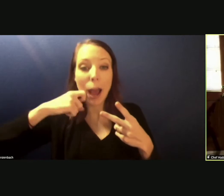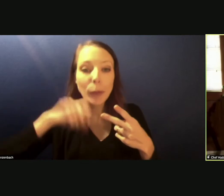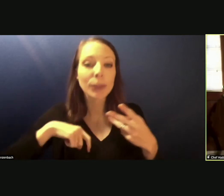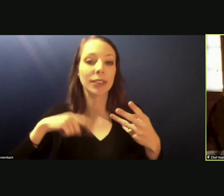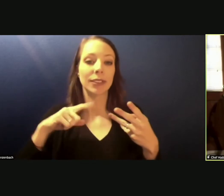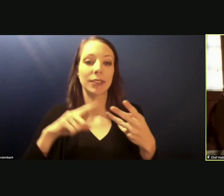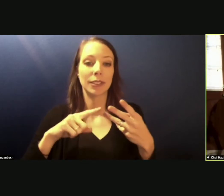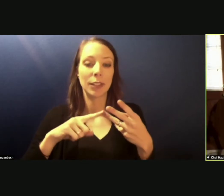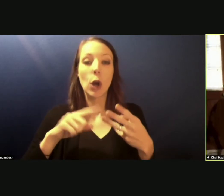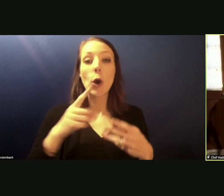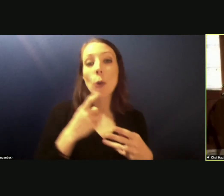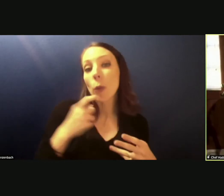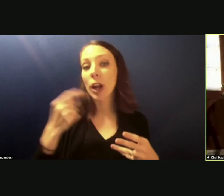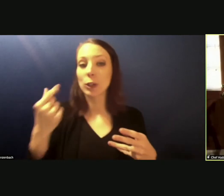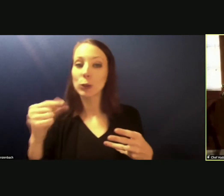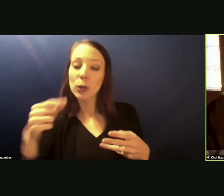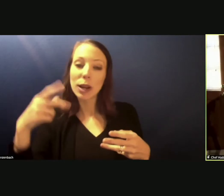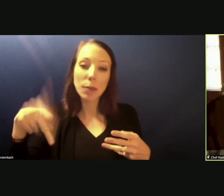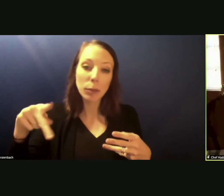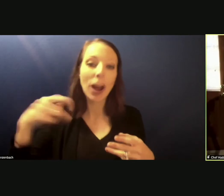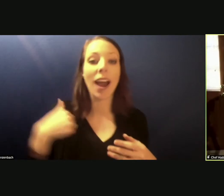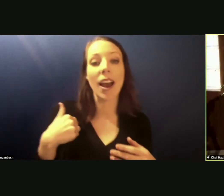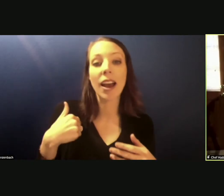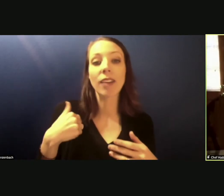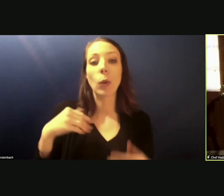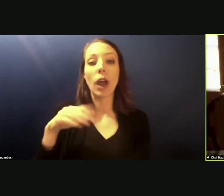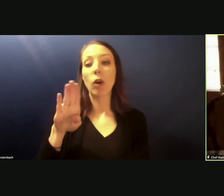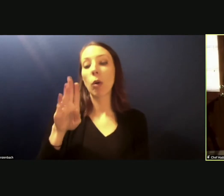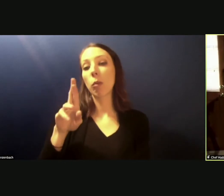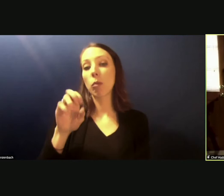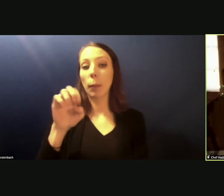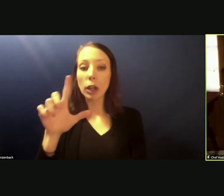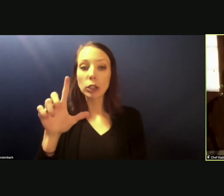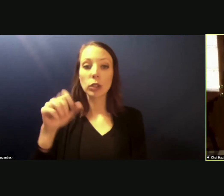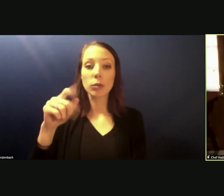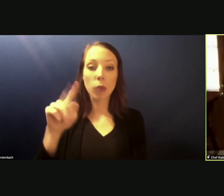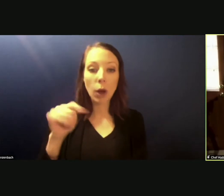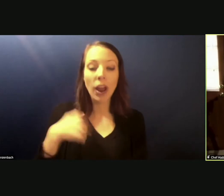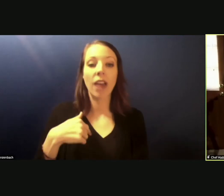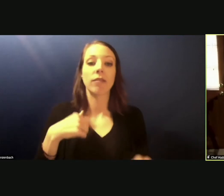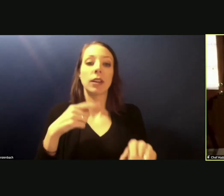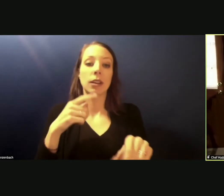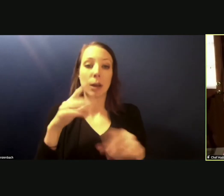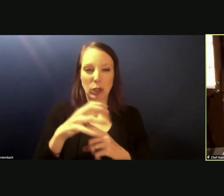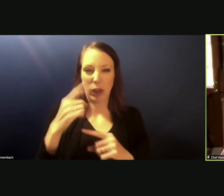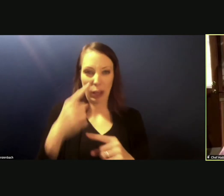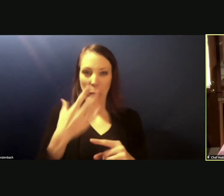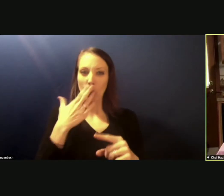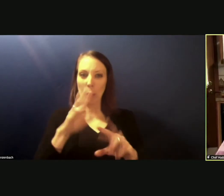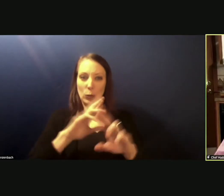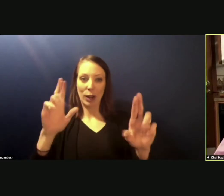you know, our red and green pepper for the dressing. We've got the Brussels sprouts, we've got the mushrooms. So I think we're in pretty good shape,